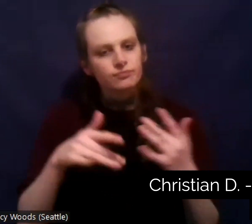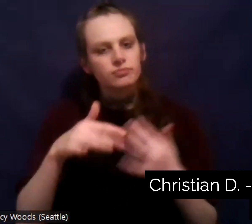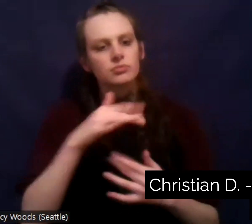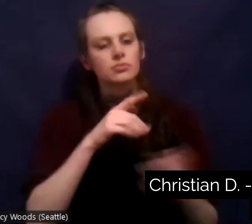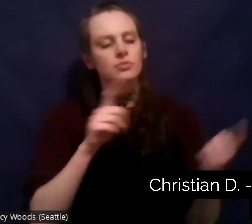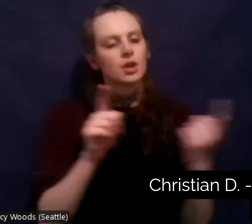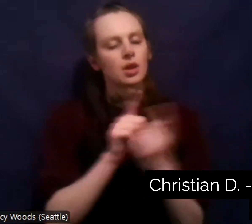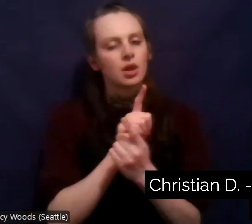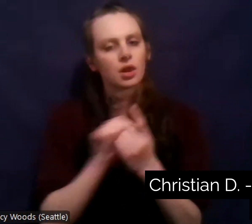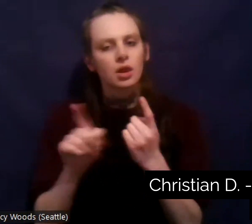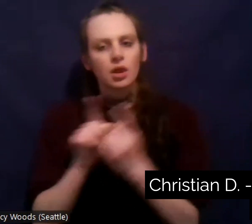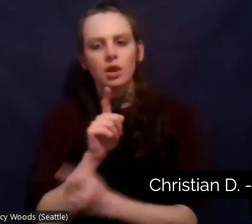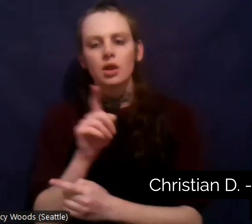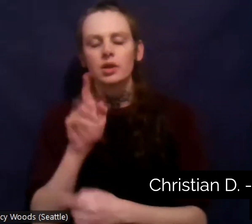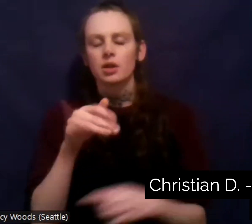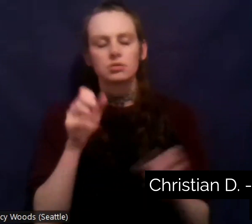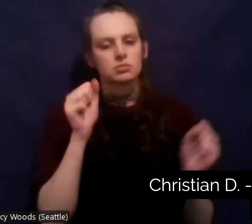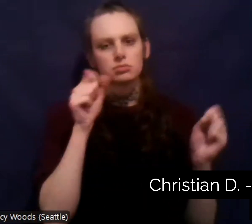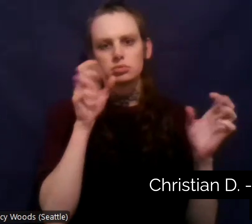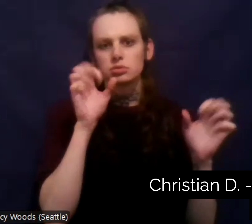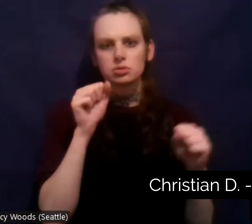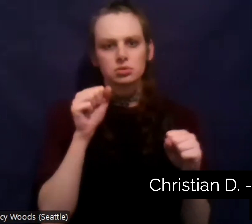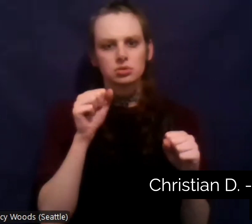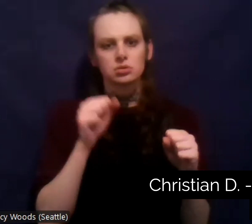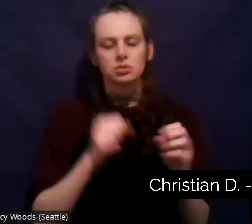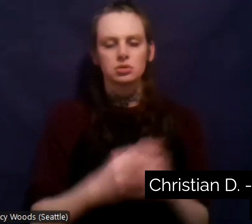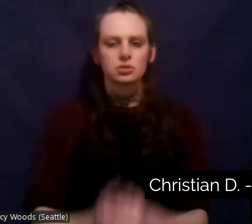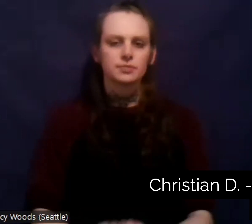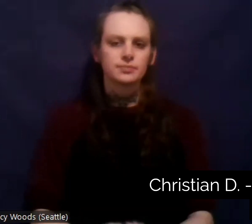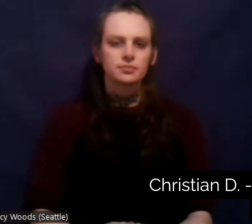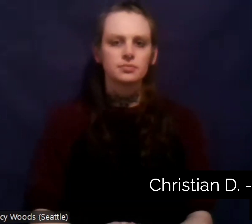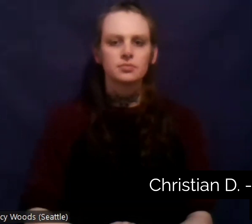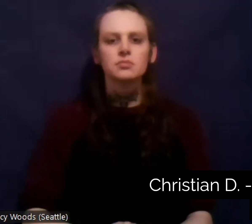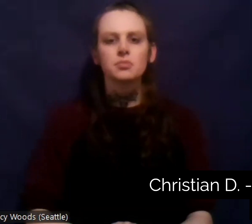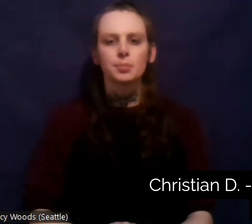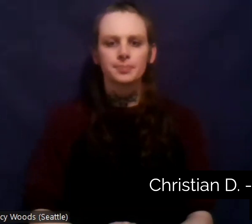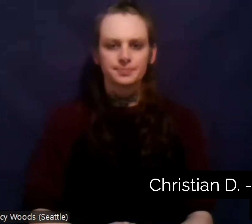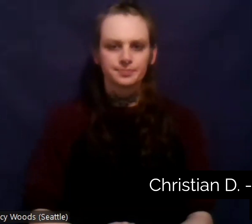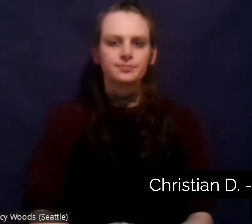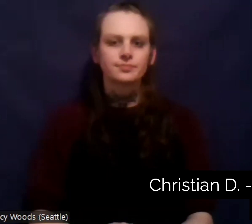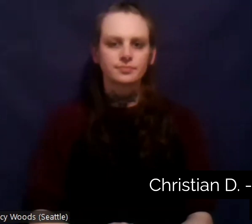is really amazing. You never know